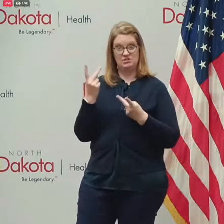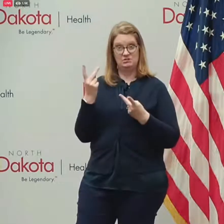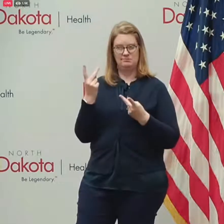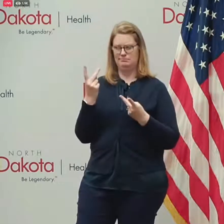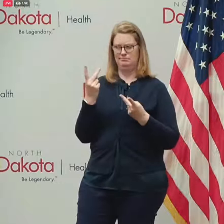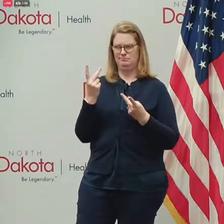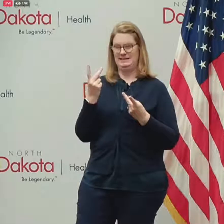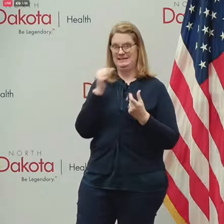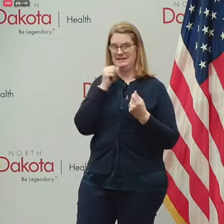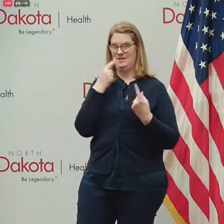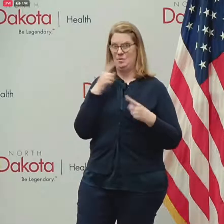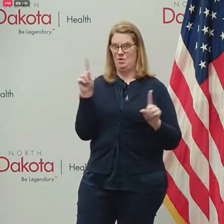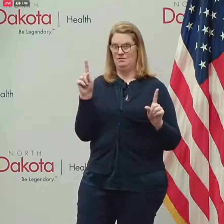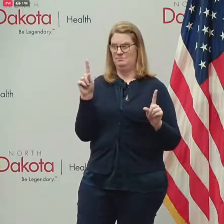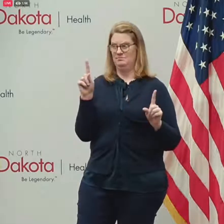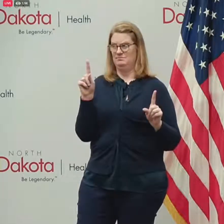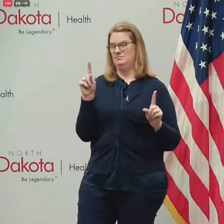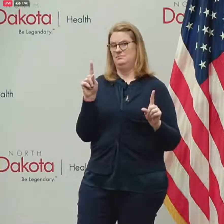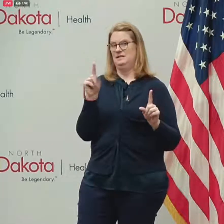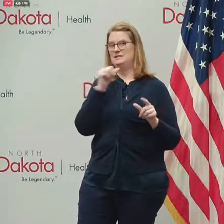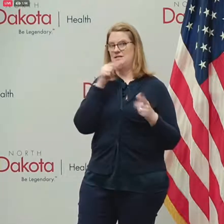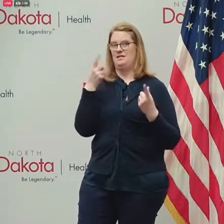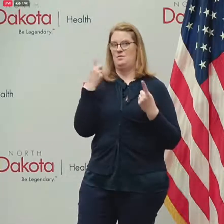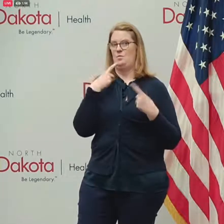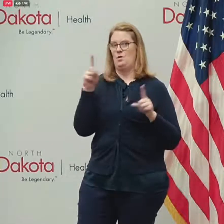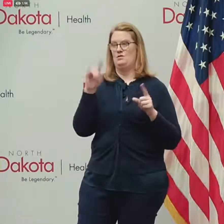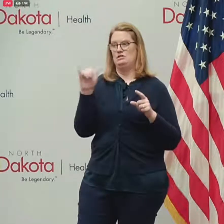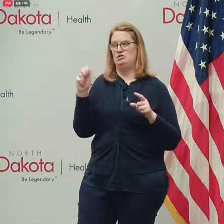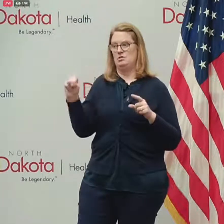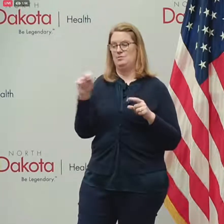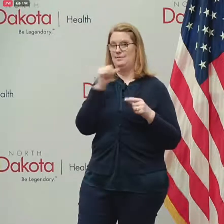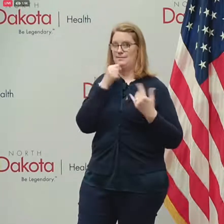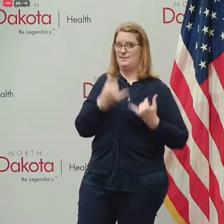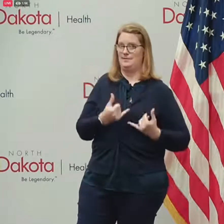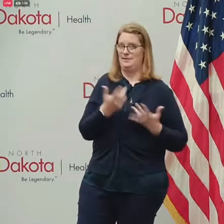work today, and it's certainly not going to work in January.